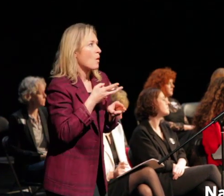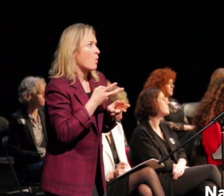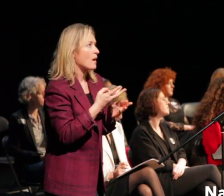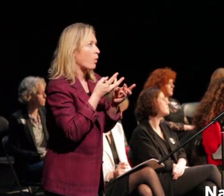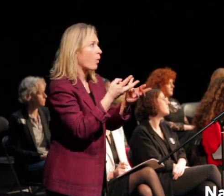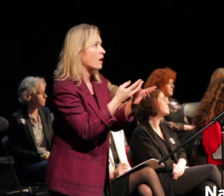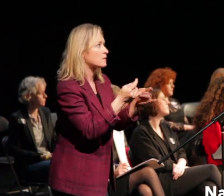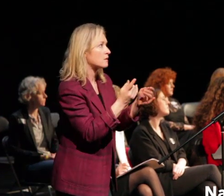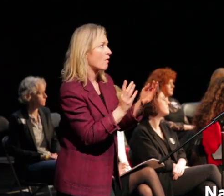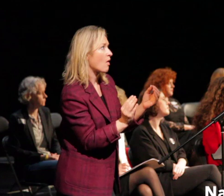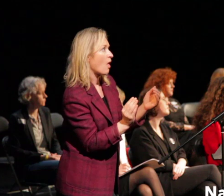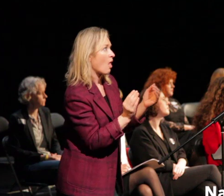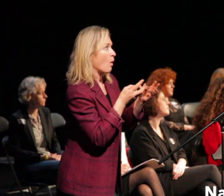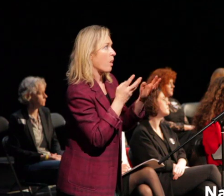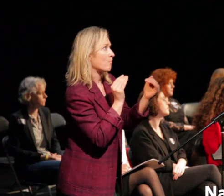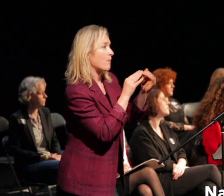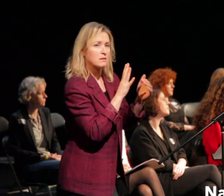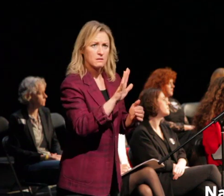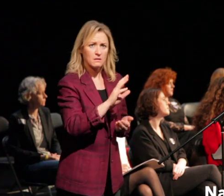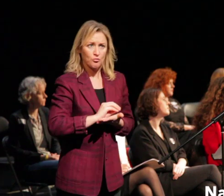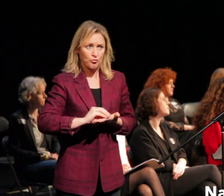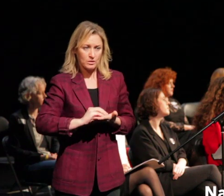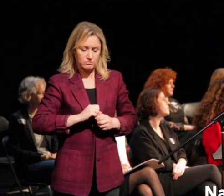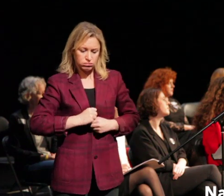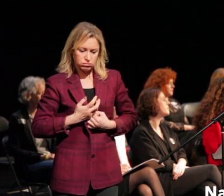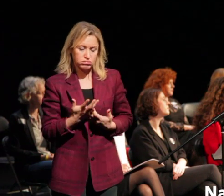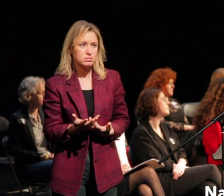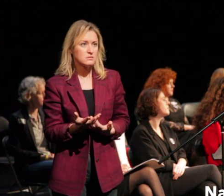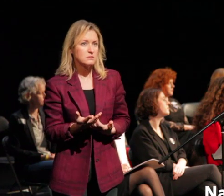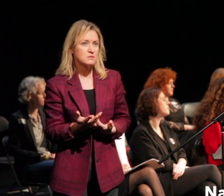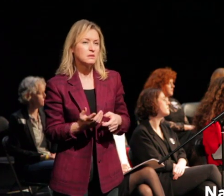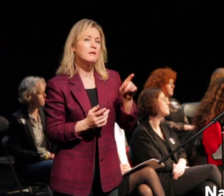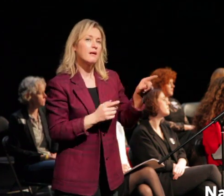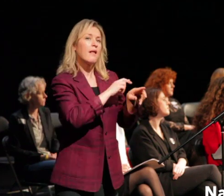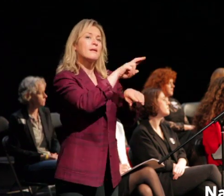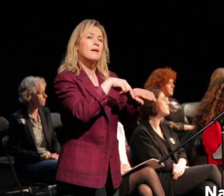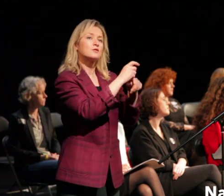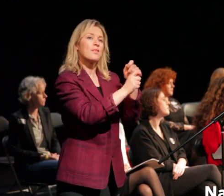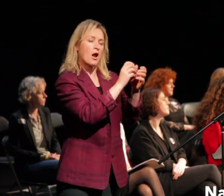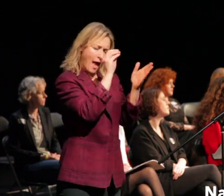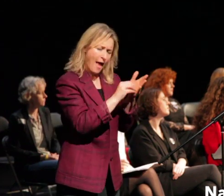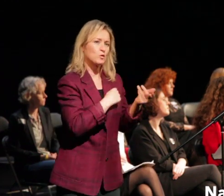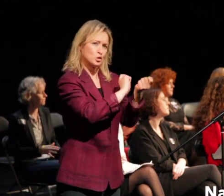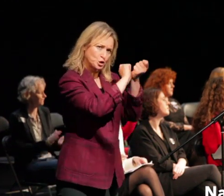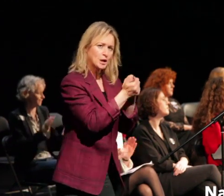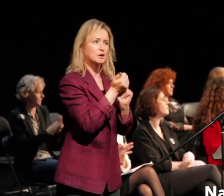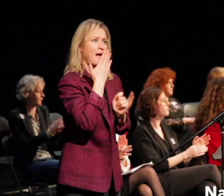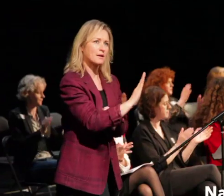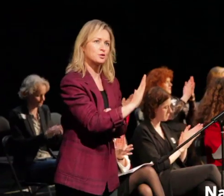risk making a commitment to that which it has commissioned. That way our work could speak for us, and we wouldn't need to stand here speaking for it.